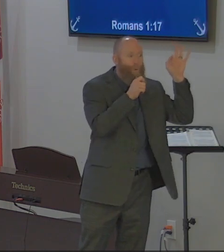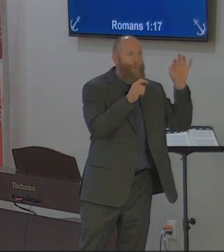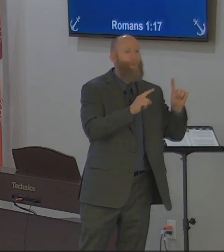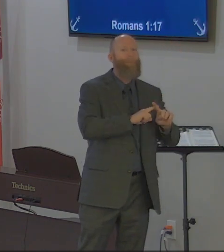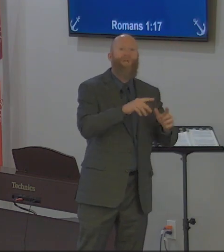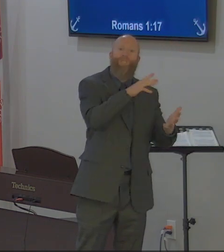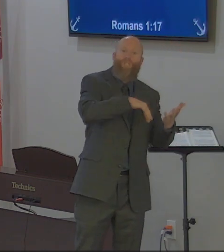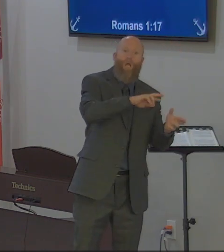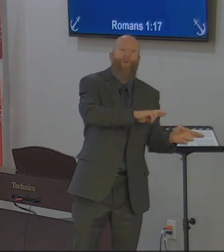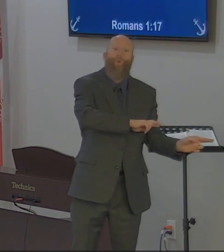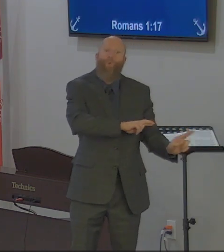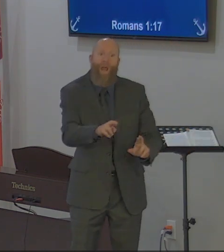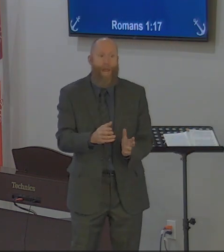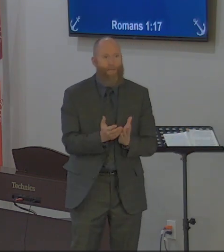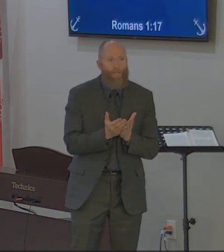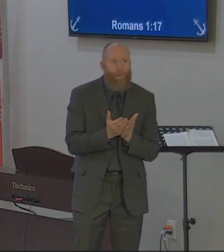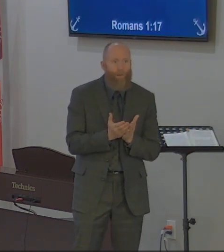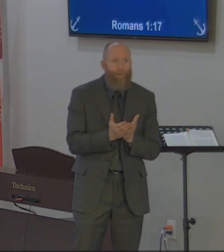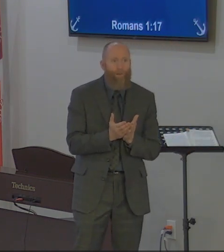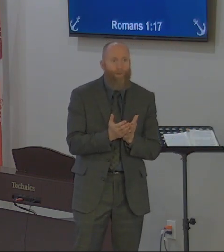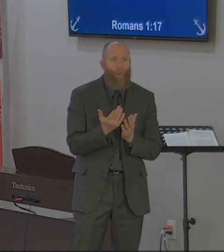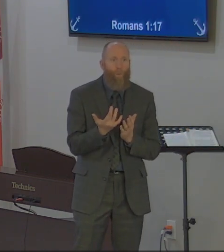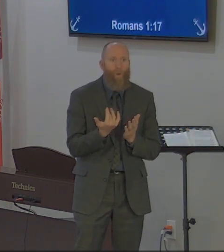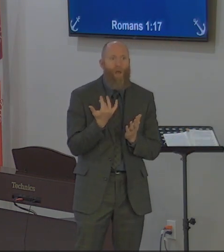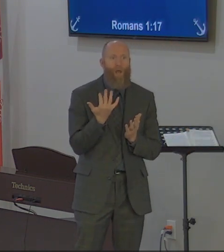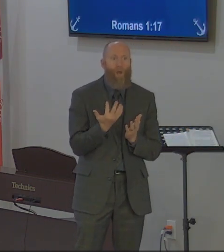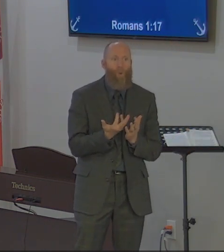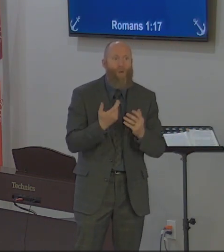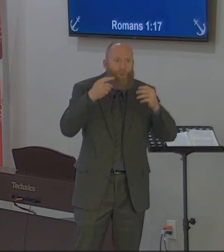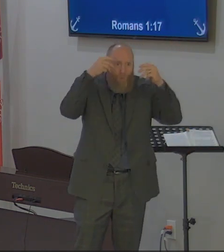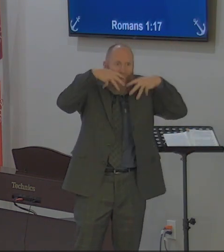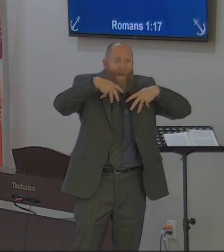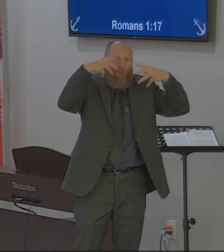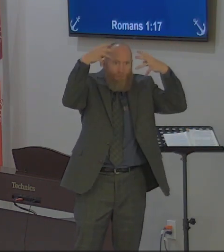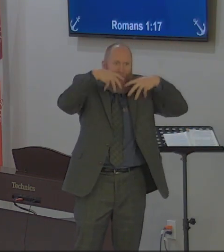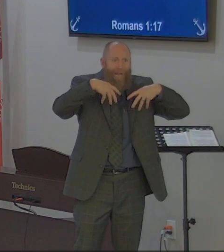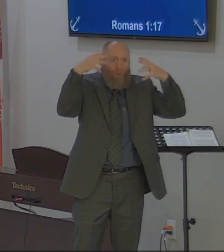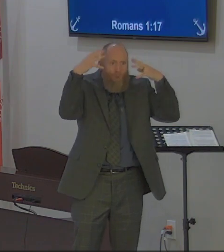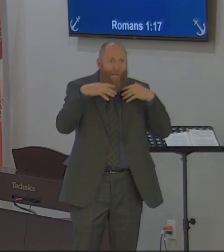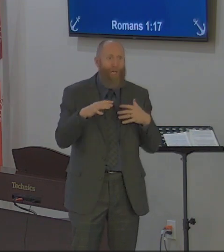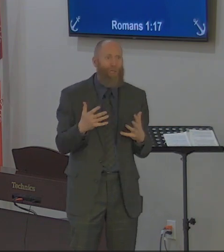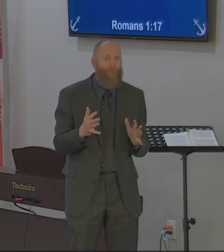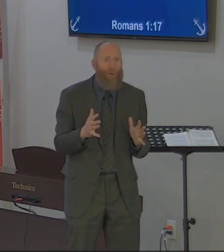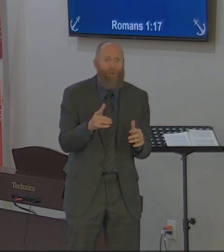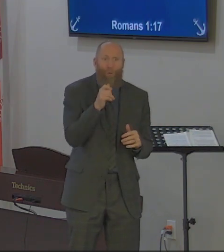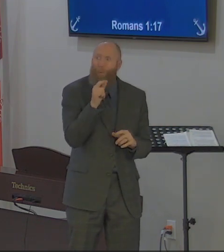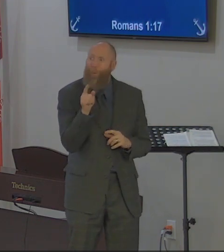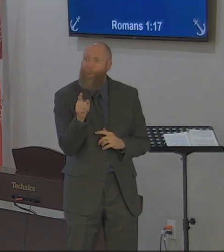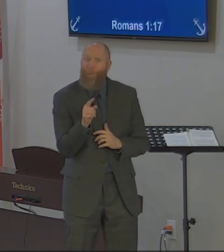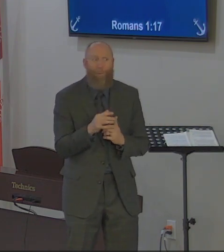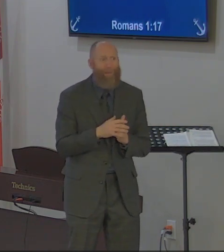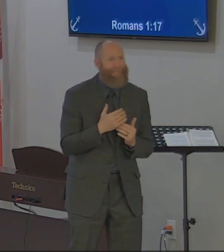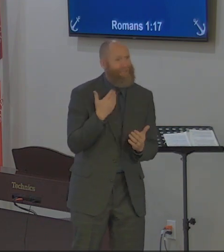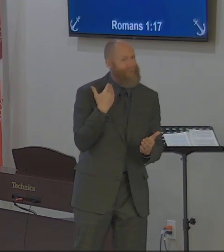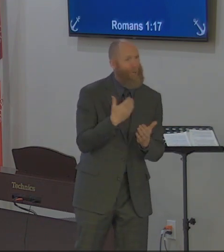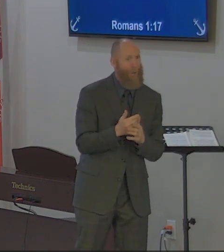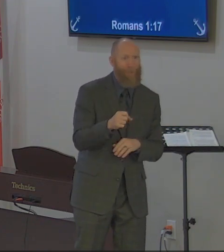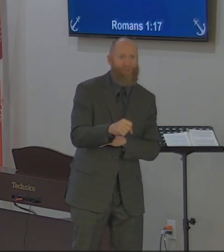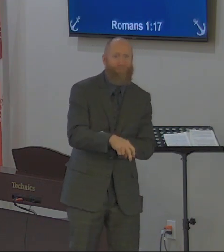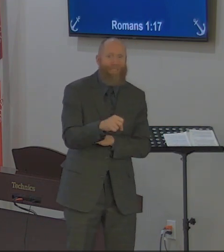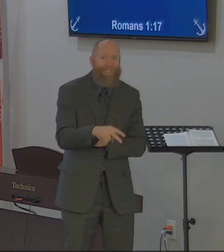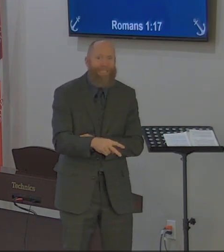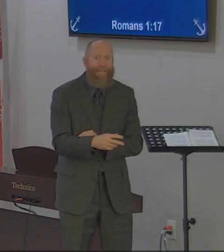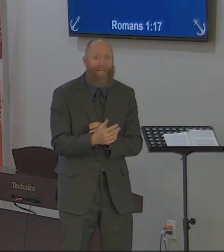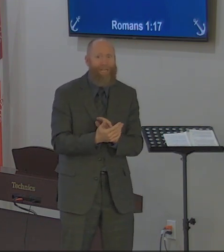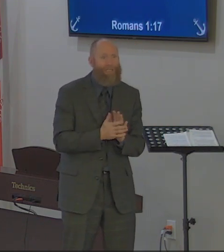and waited, and waited, and I was so nervous, and I remember it was getting close to midnight, and I thought, okay, you're